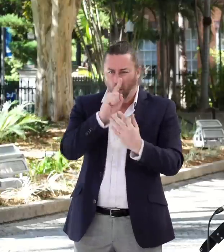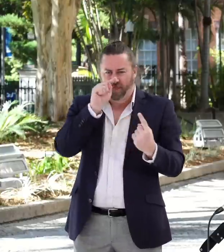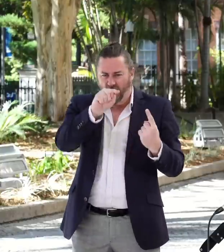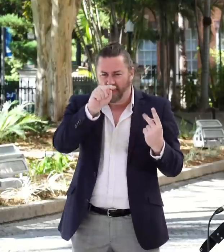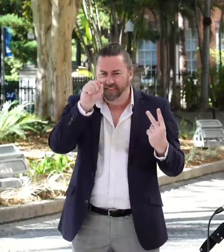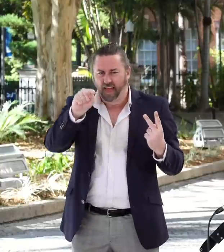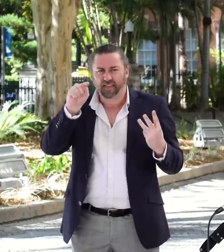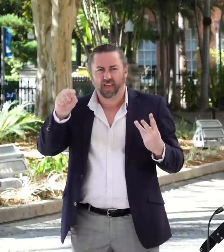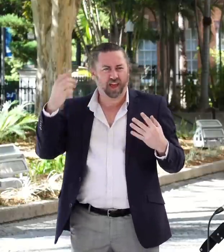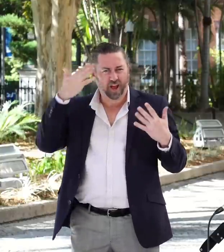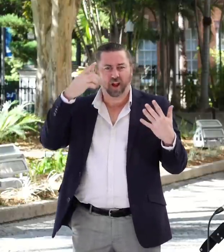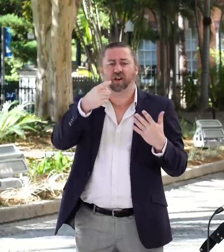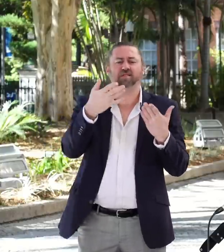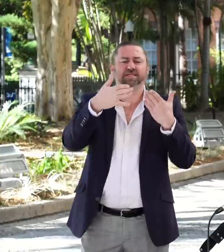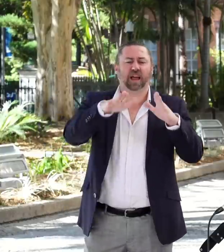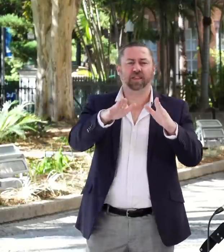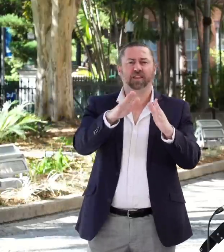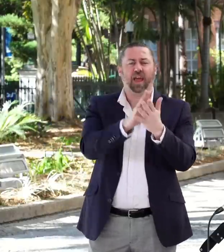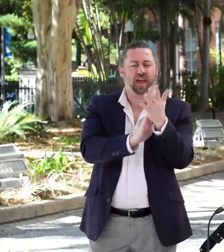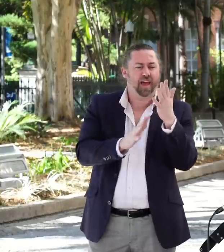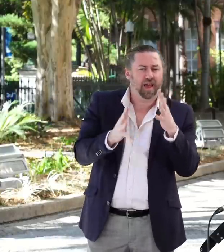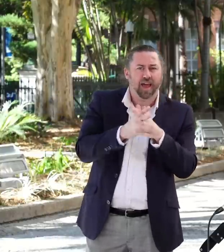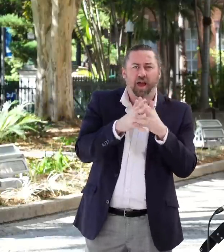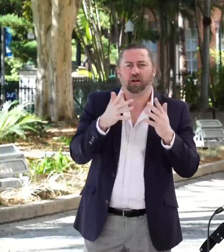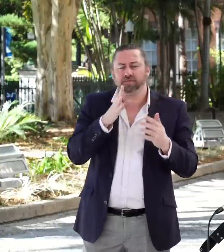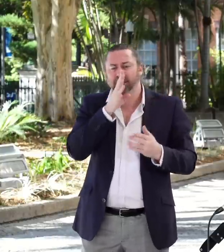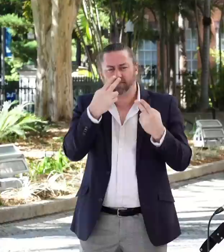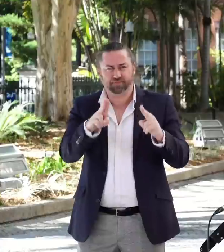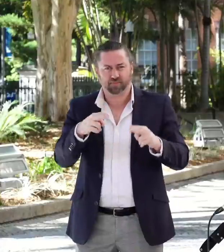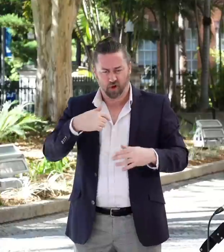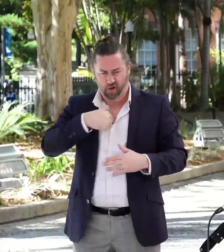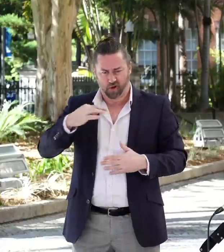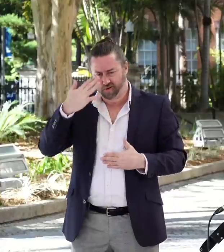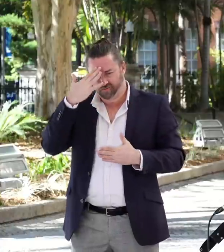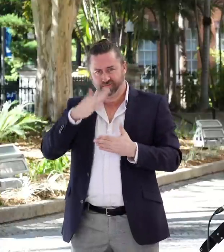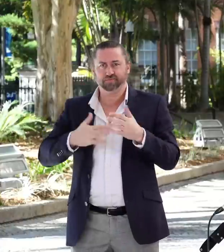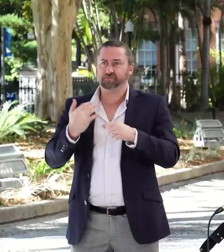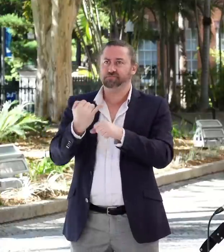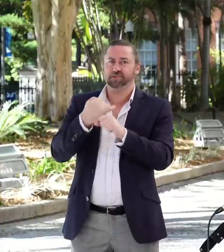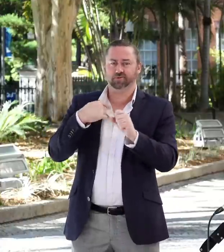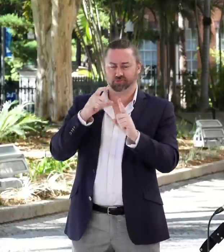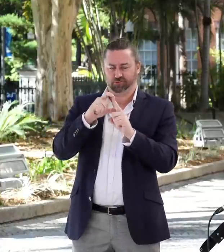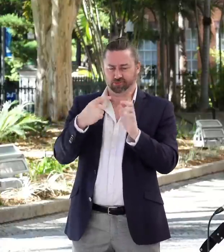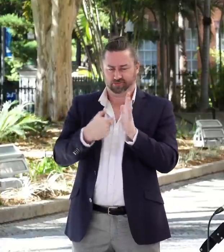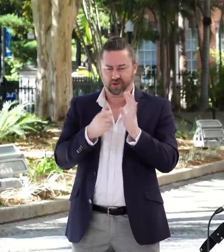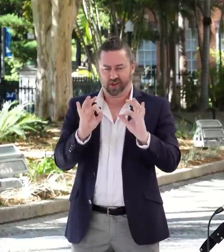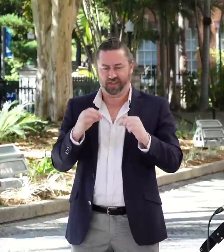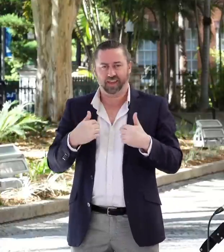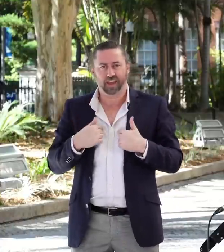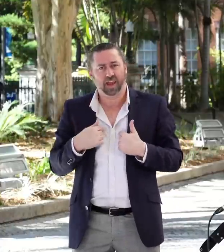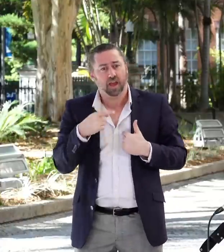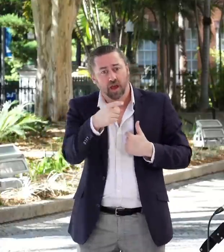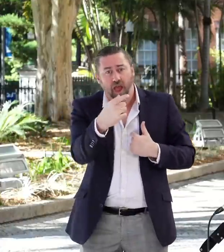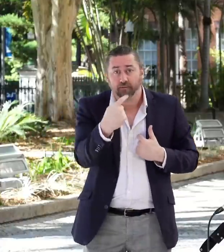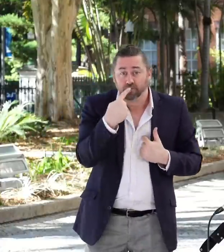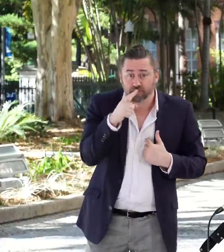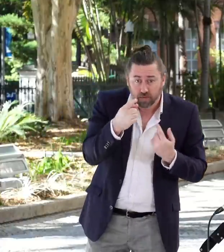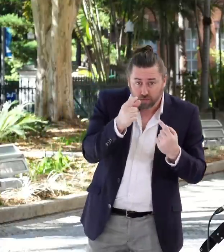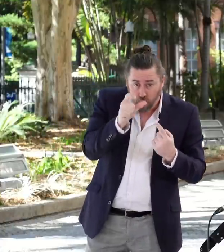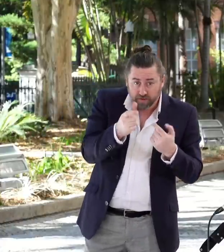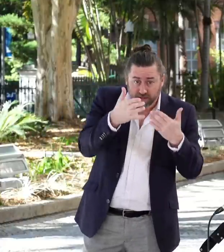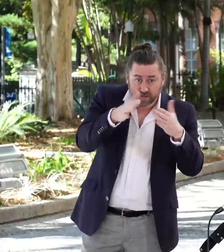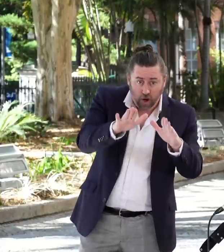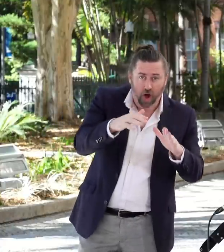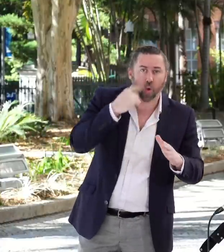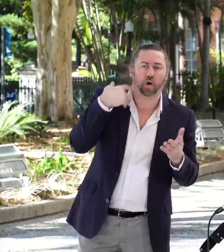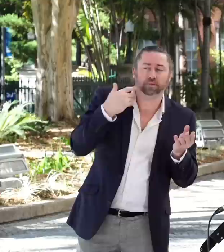determine what someone's death related to. I am not a medical professional. Where these reportable deaths occur, they were referred